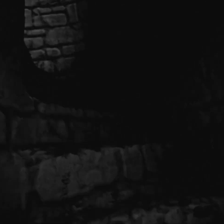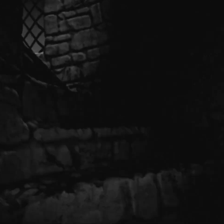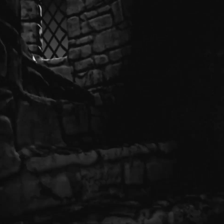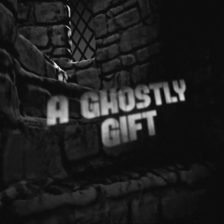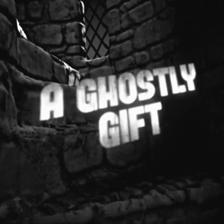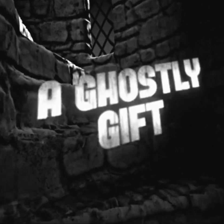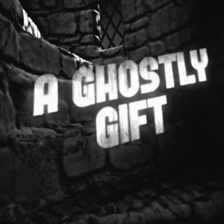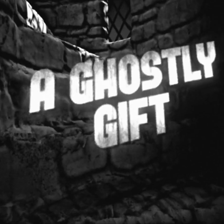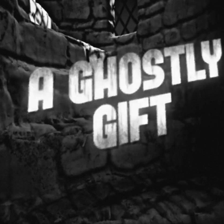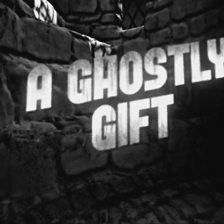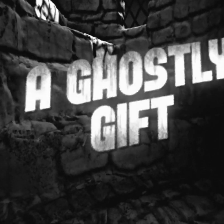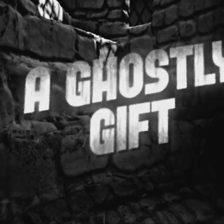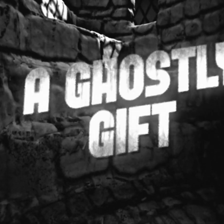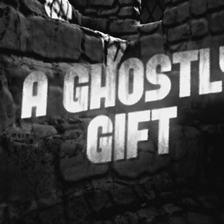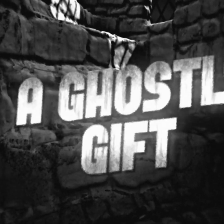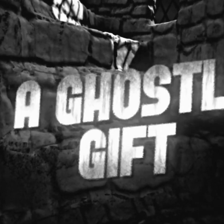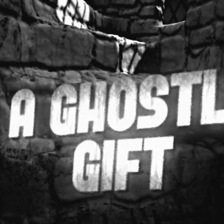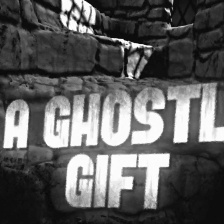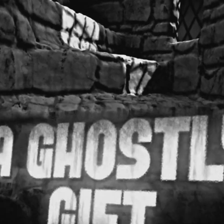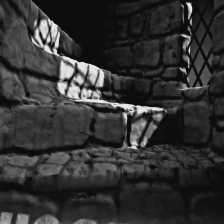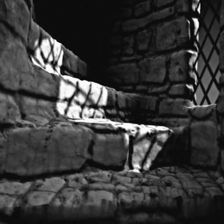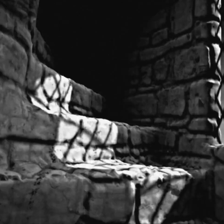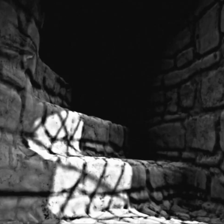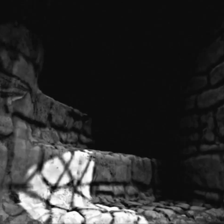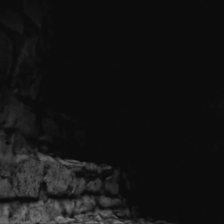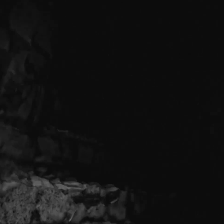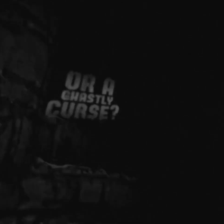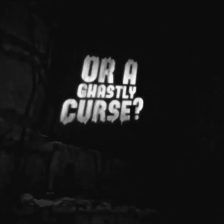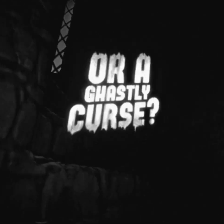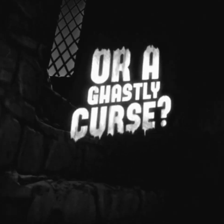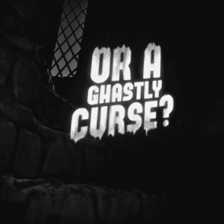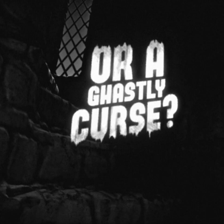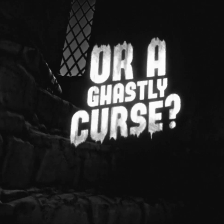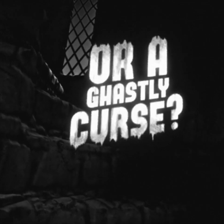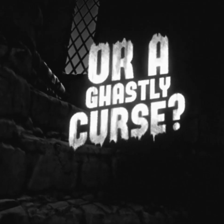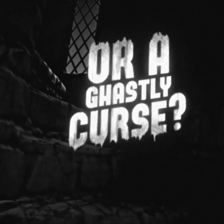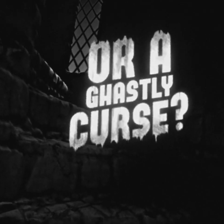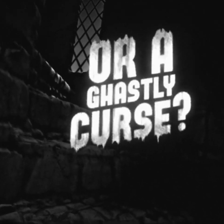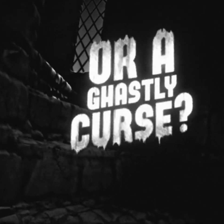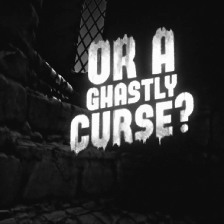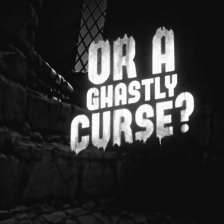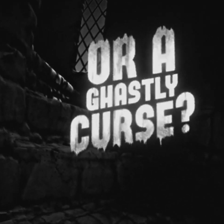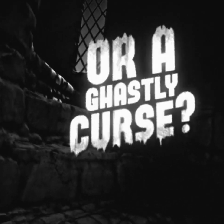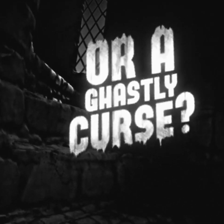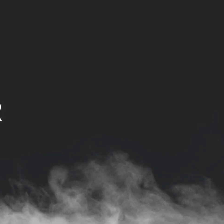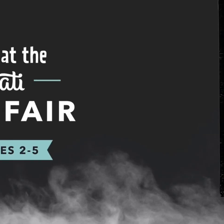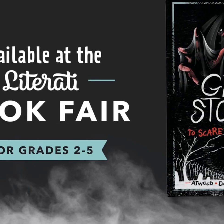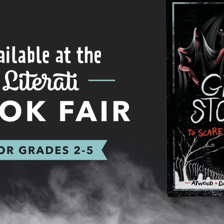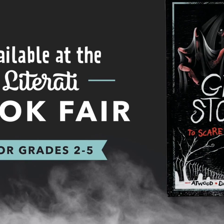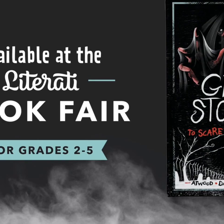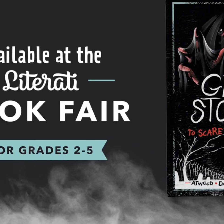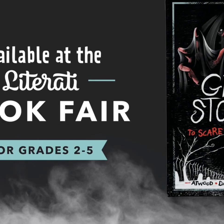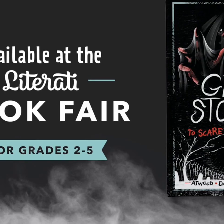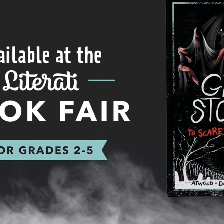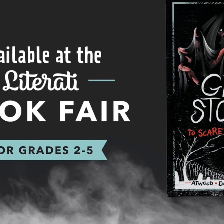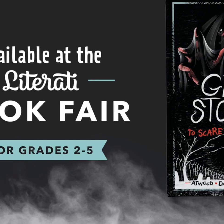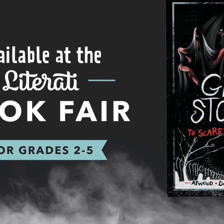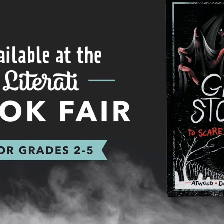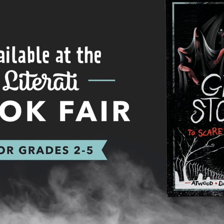eye transplant be a ghostly gift or a ghastly curse? Find your next bit of nightmare fuel